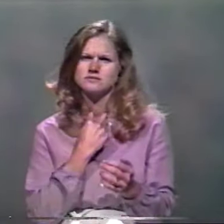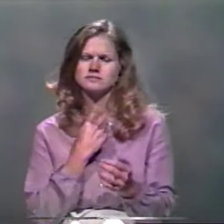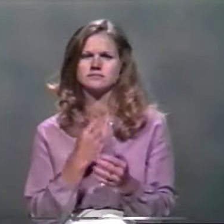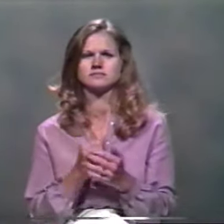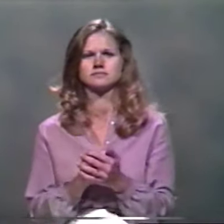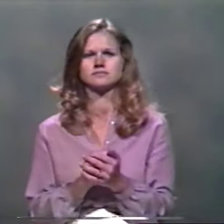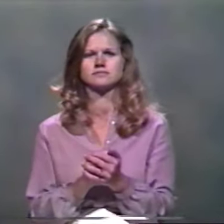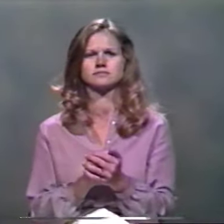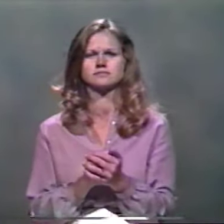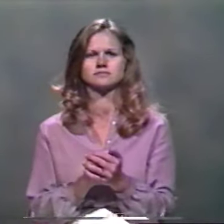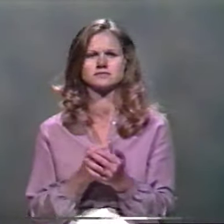Stuck.